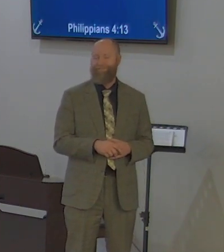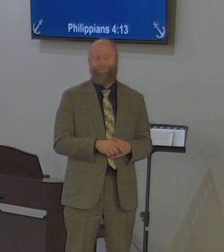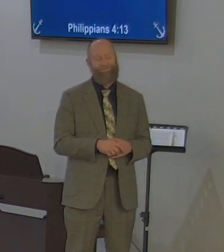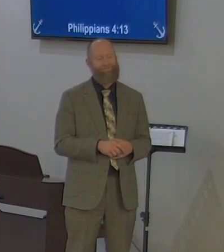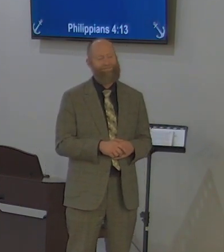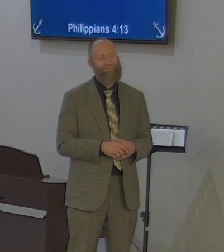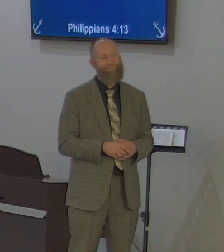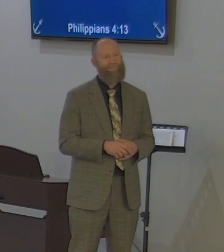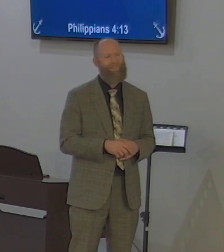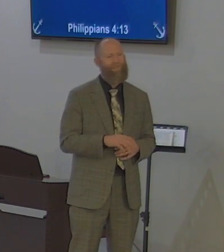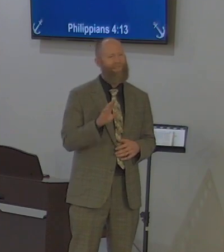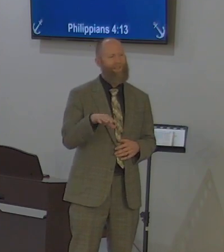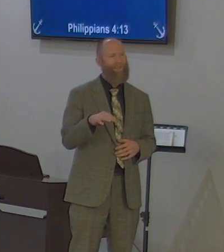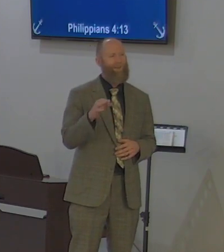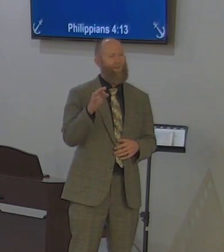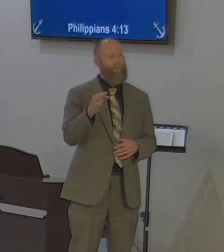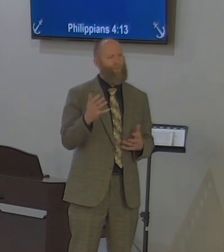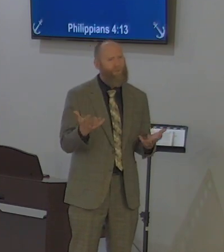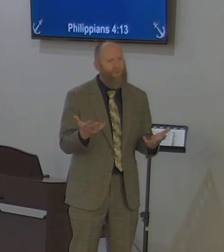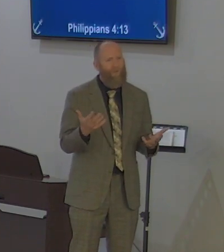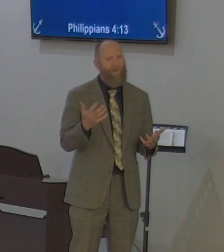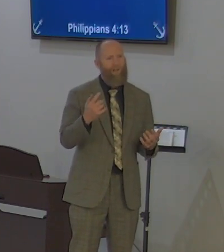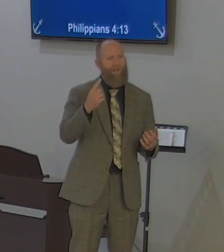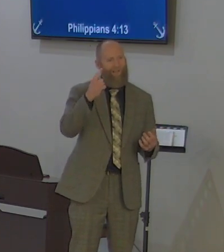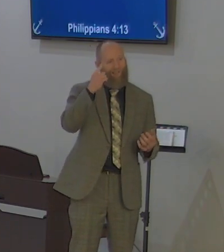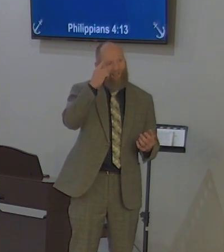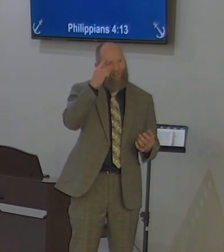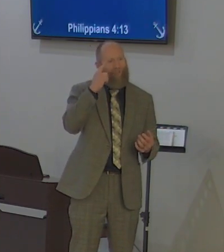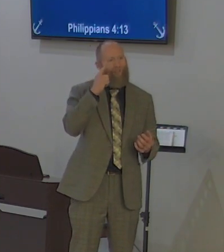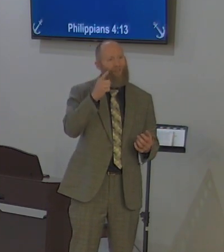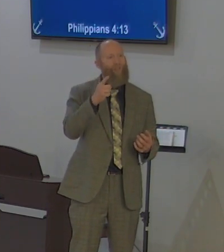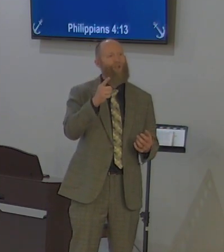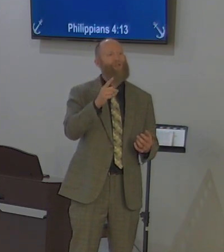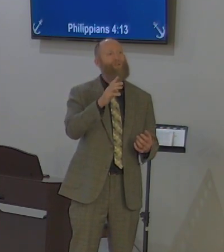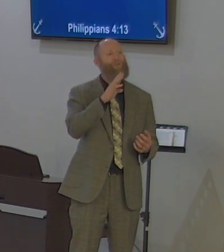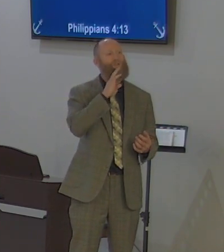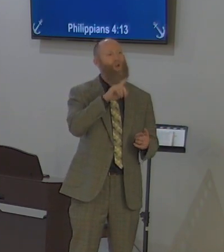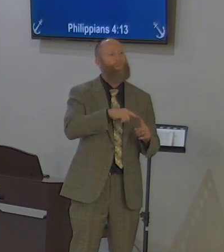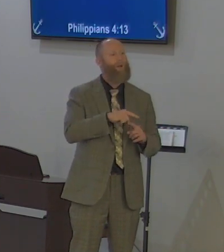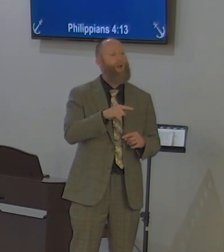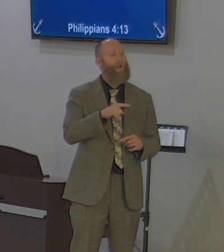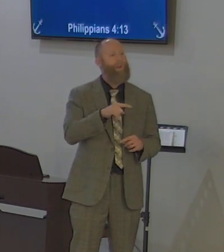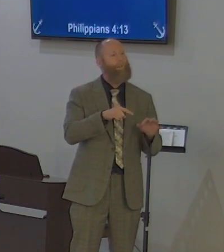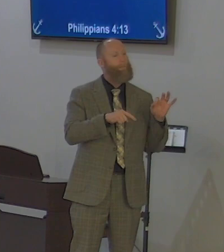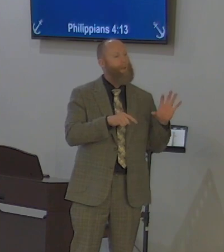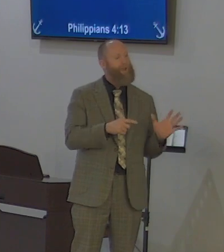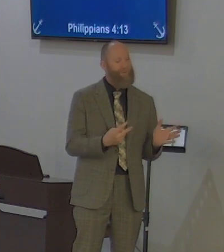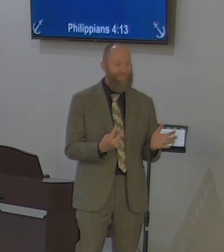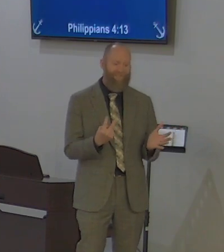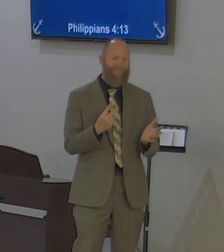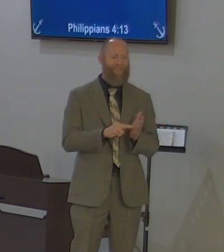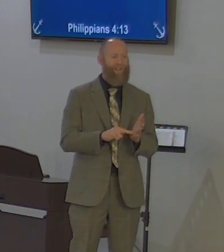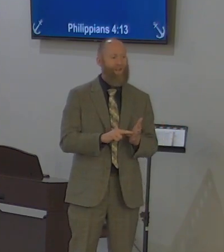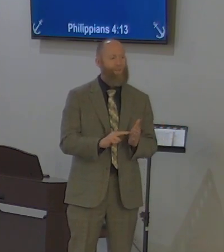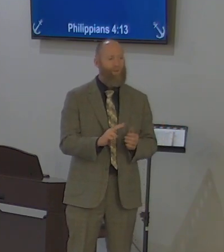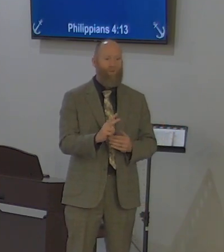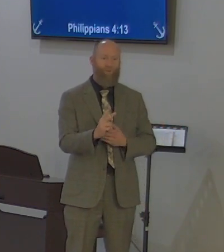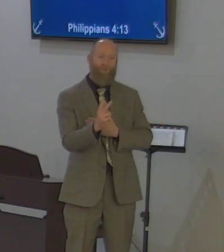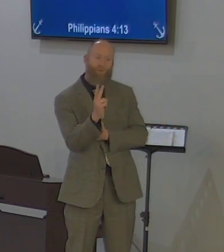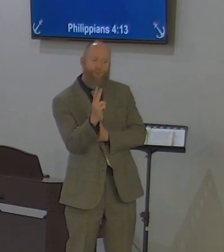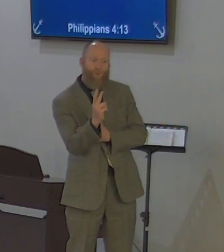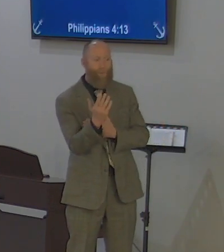You say, preacher, aren't you supposed to be talking to us about how he gets up at 2 o'clock in the morning and prays until